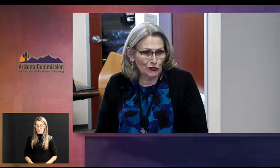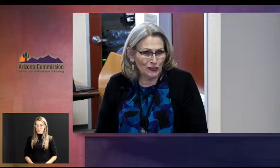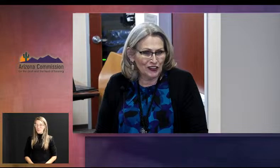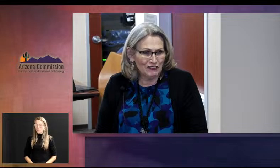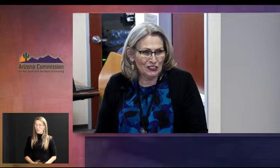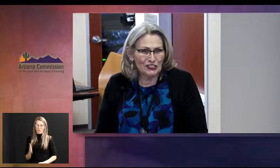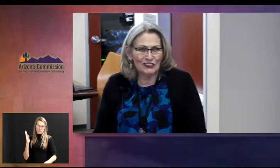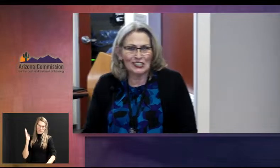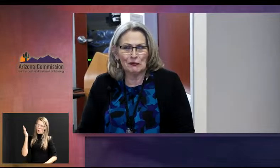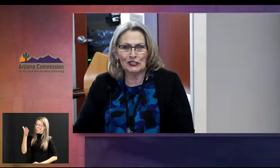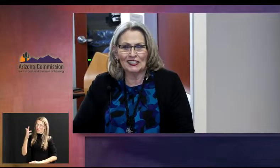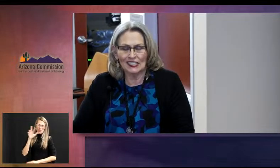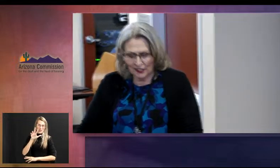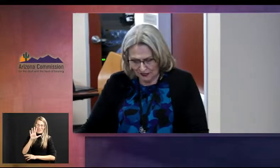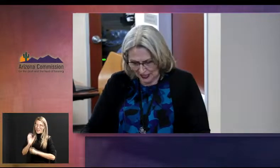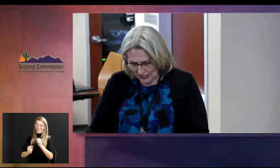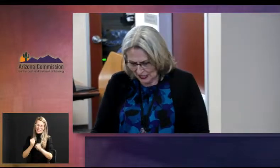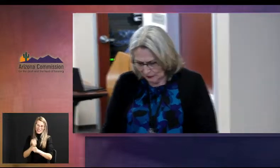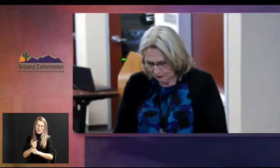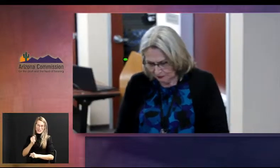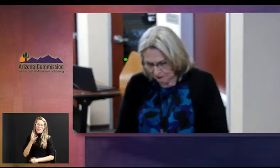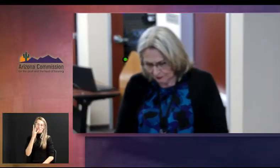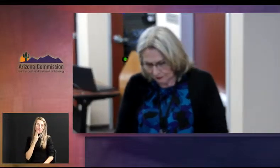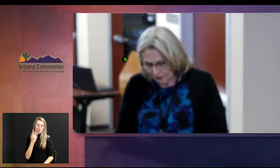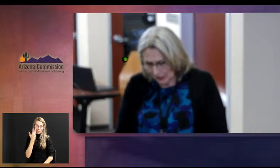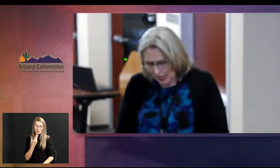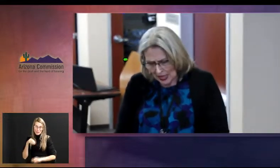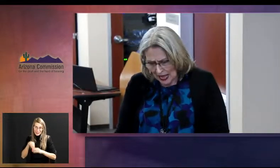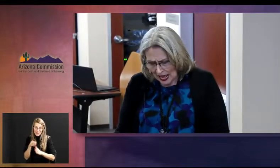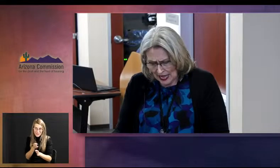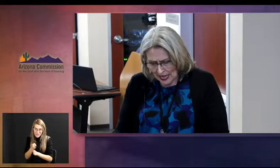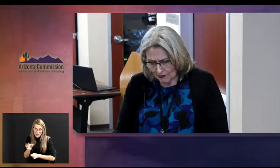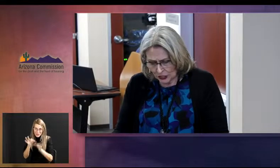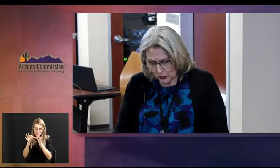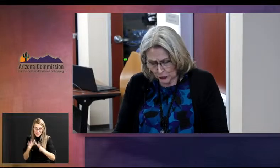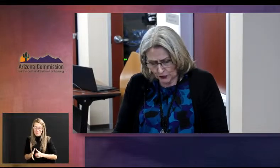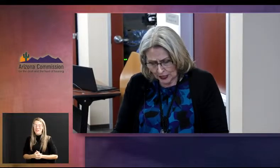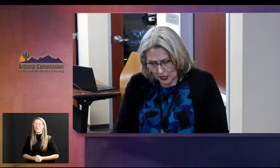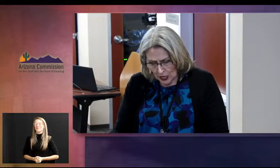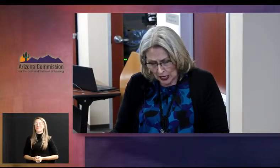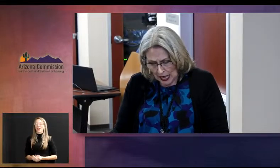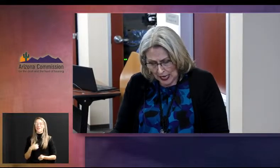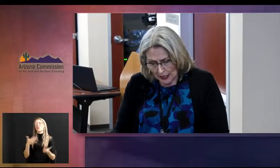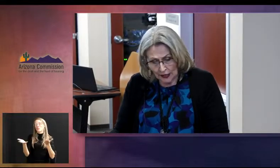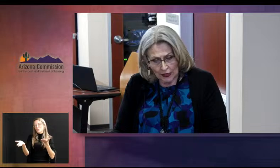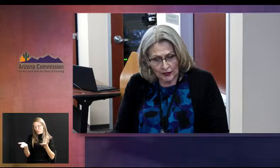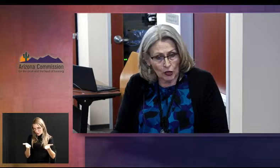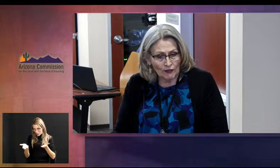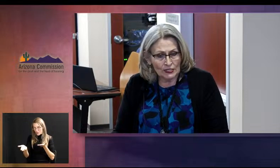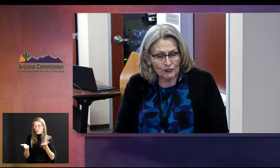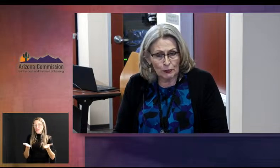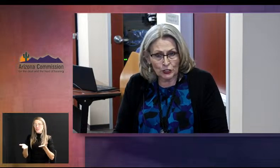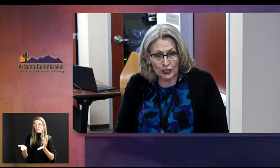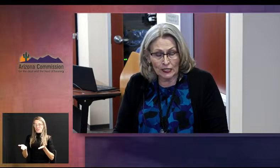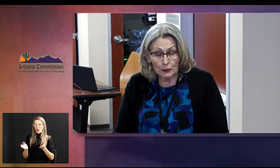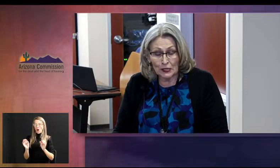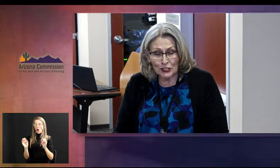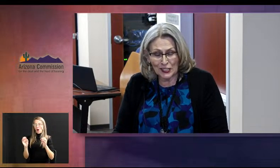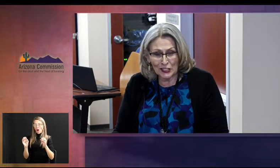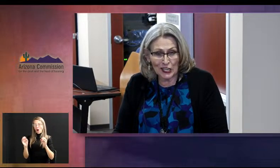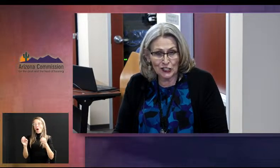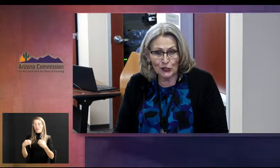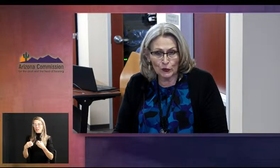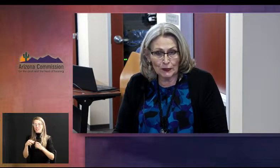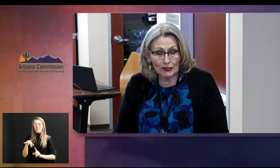over 35 years of experience in the field. I have served on the Office of